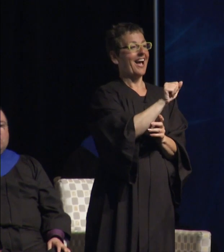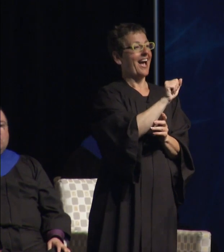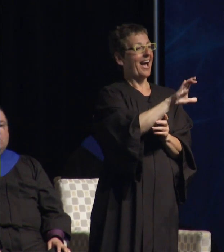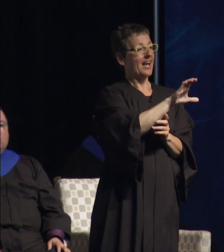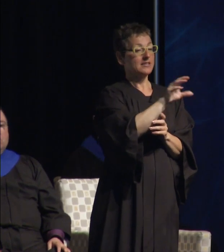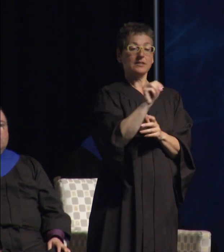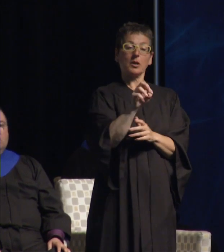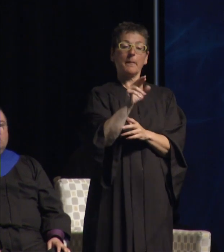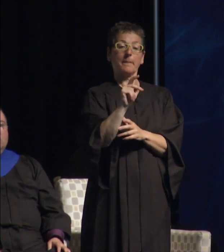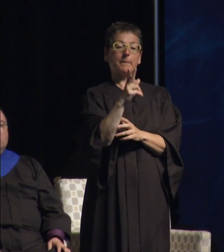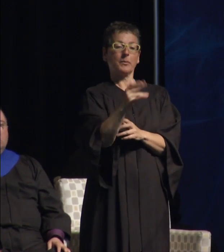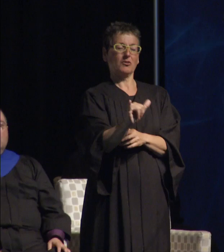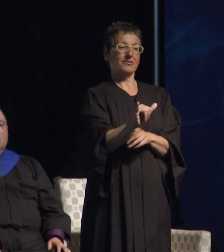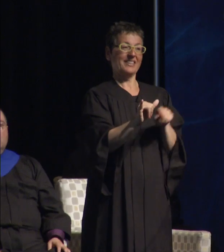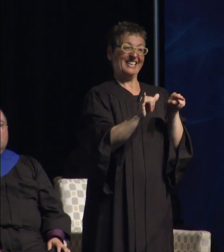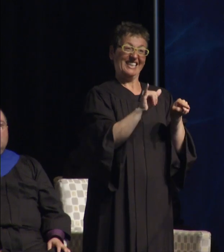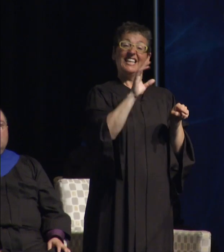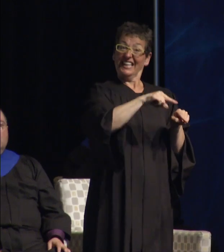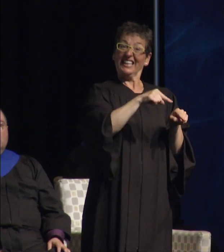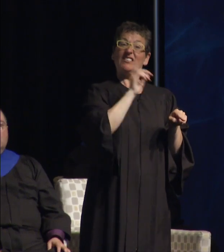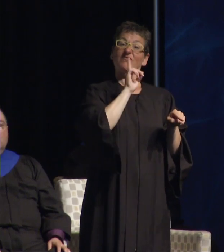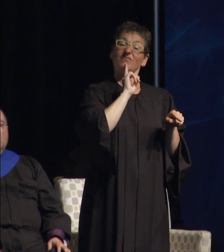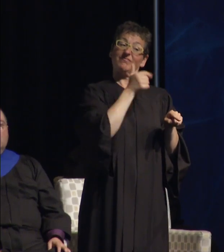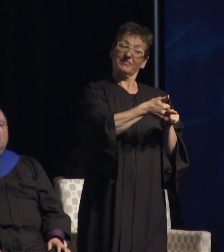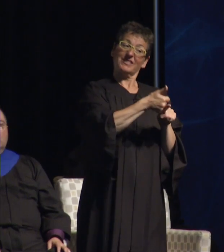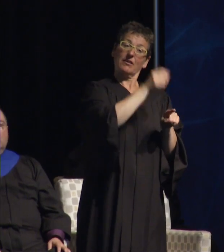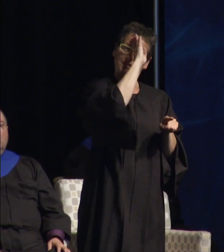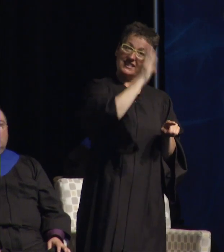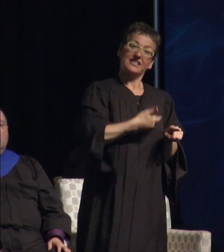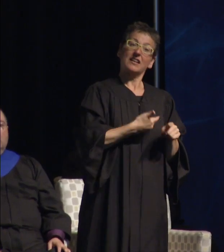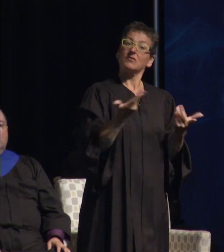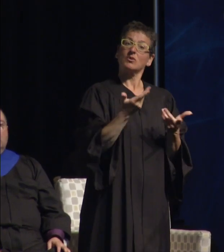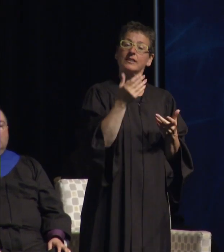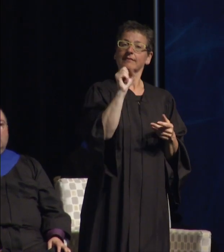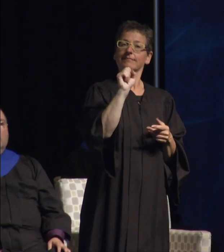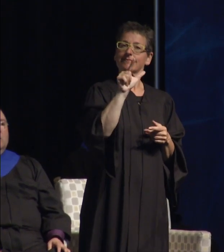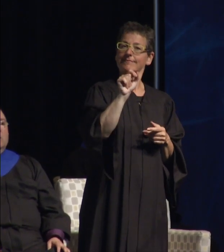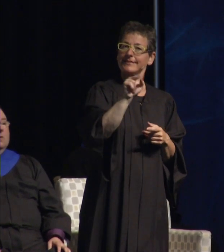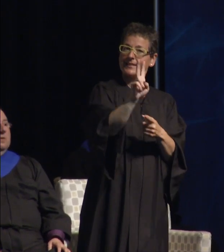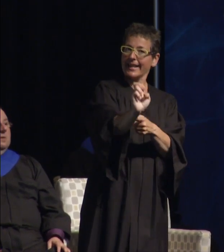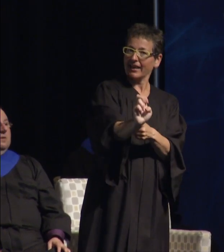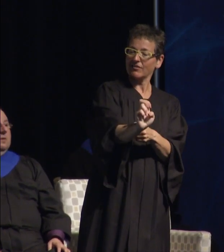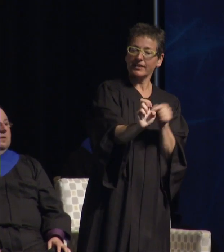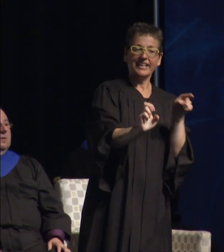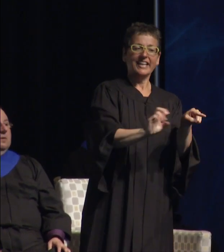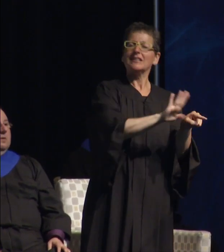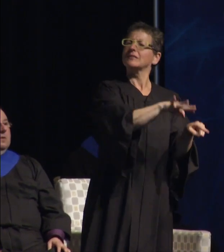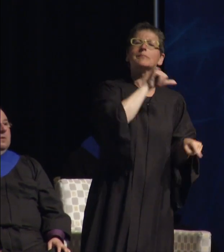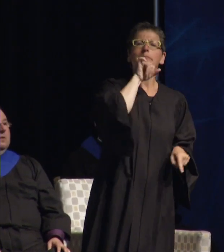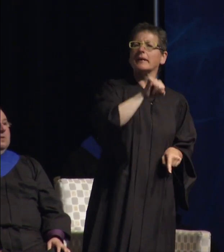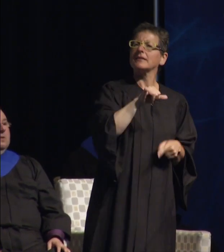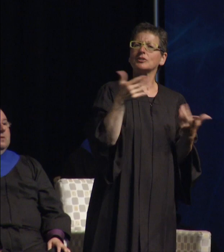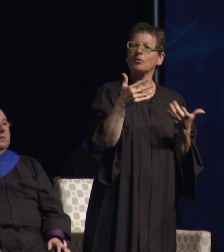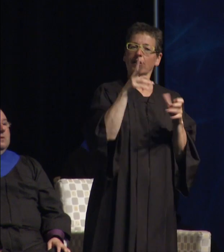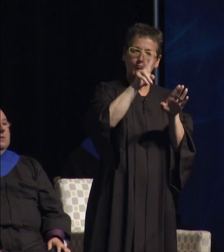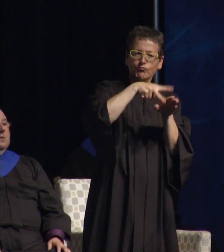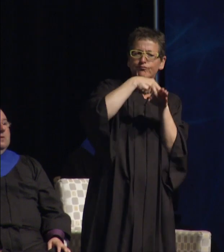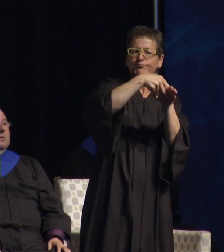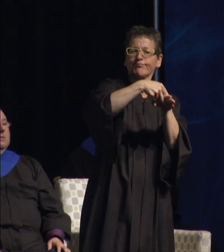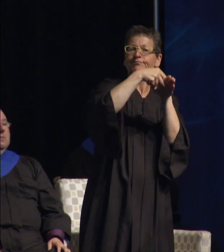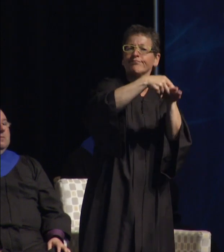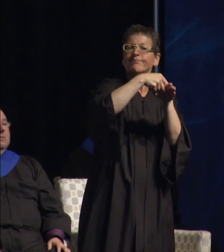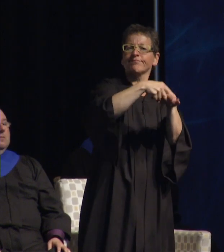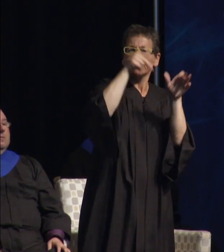Murphy was a son of a slave, and he endured extreme hardship in the pursuit of his passion, but he went on to become the